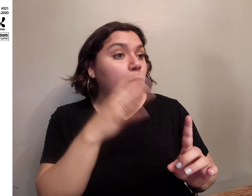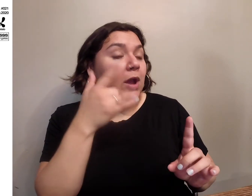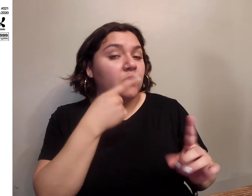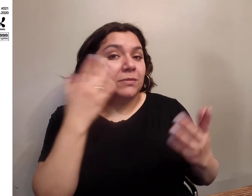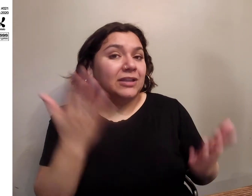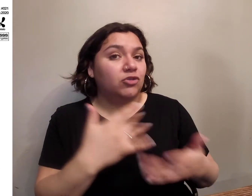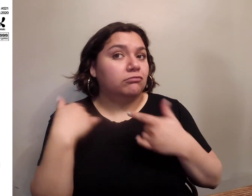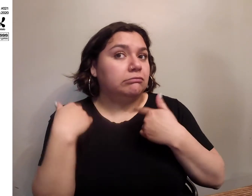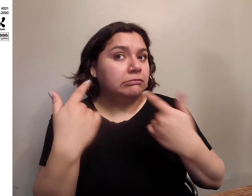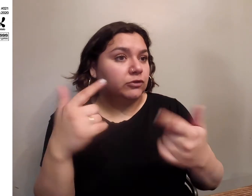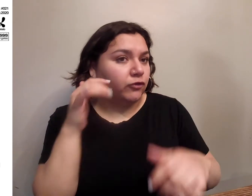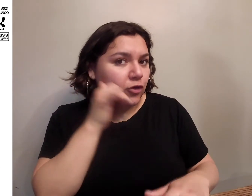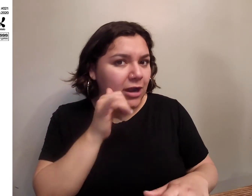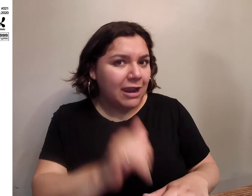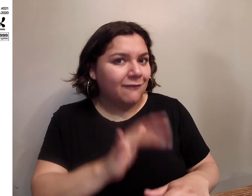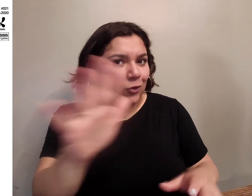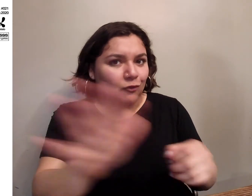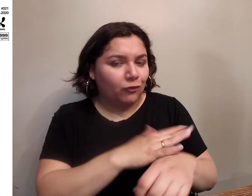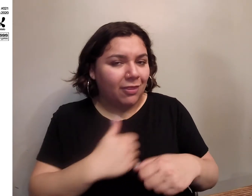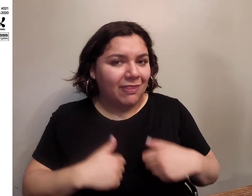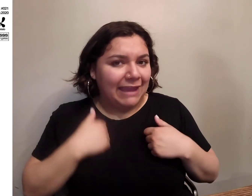here forever, for your lifetime.